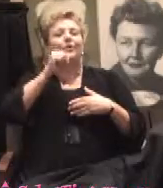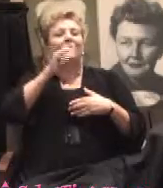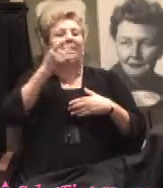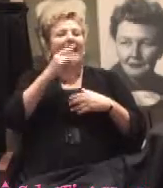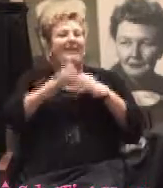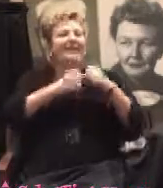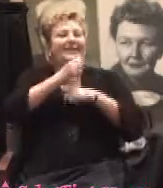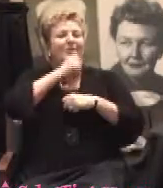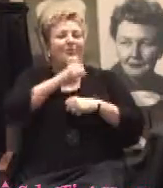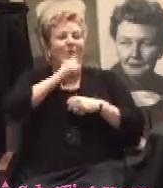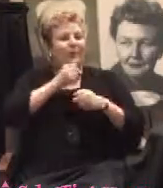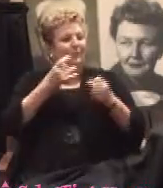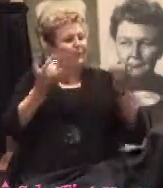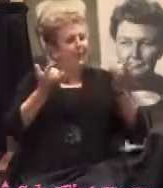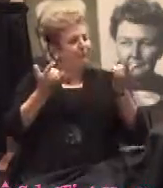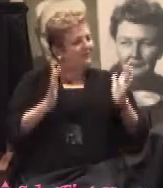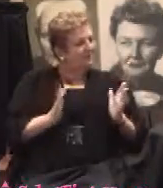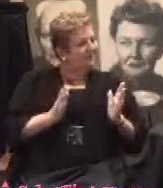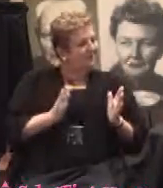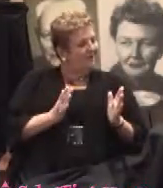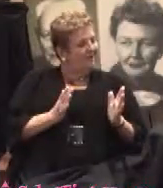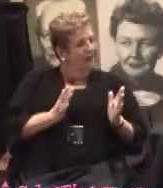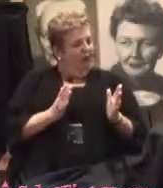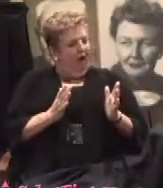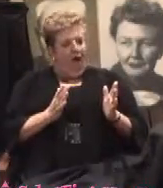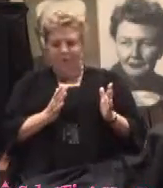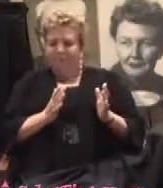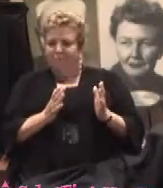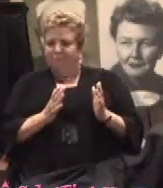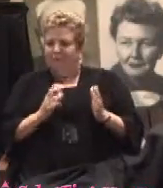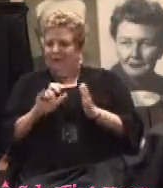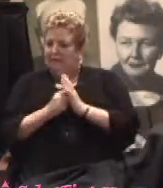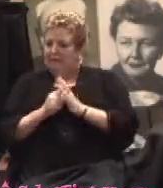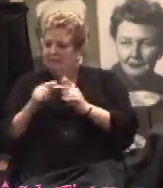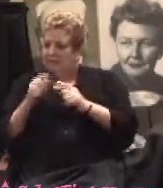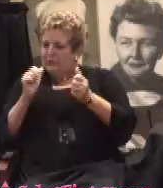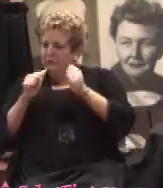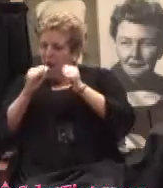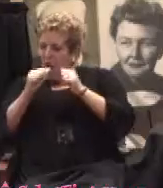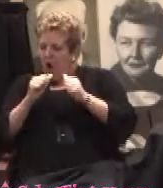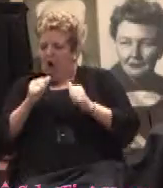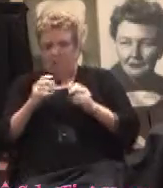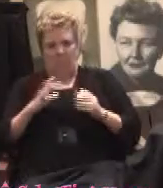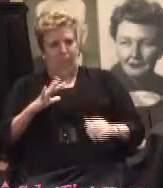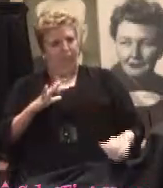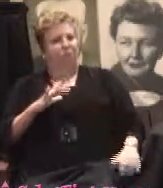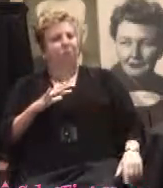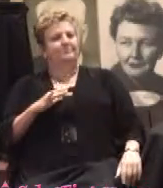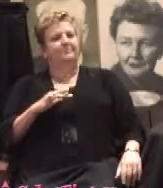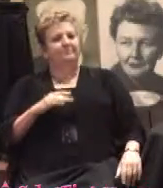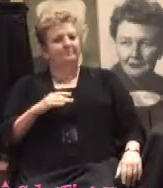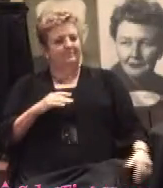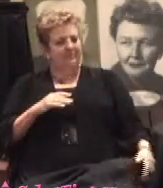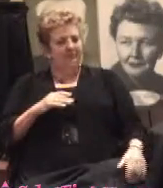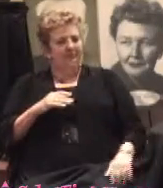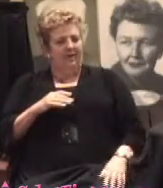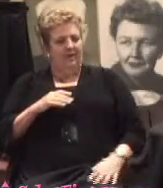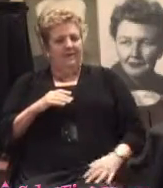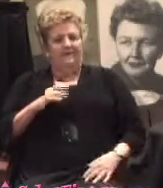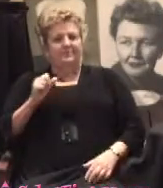the bar, waitresses, I get it. And that's how I managed that restaurant. I actually would hover over the last table so they'd